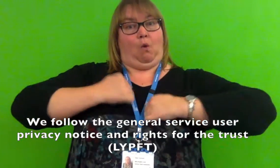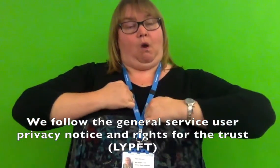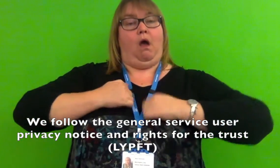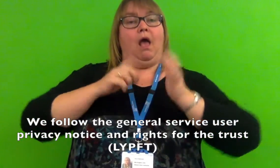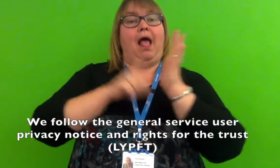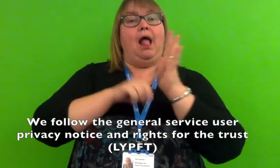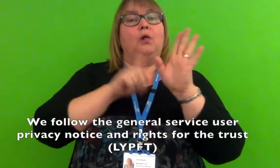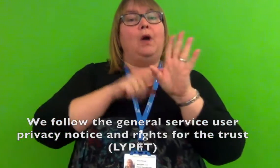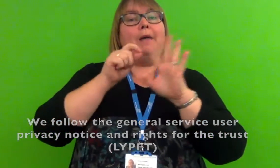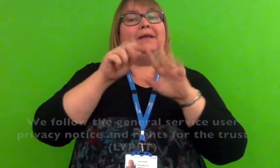LYPFT.